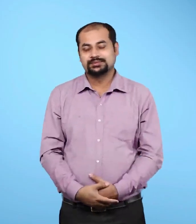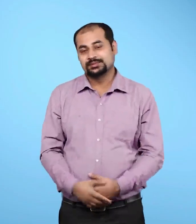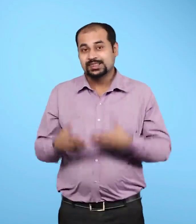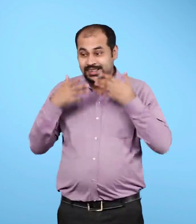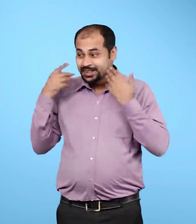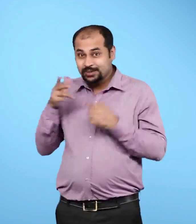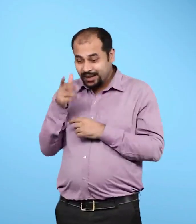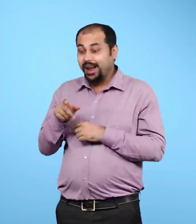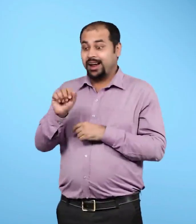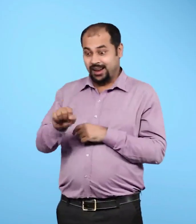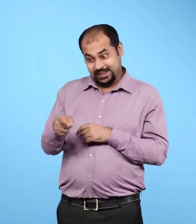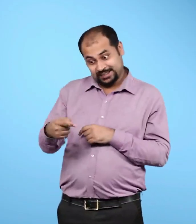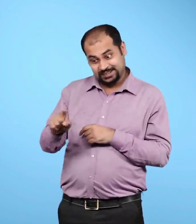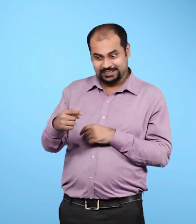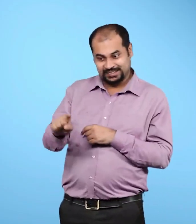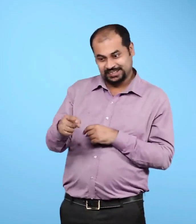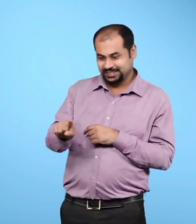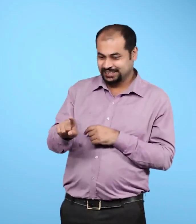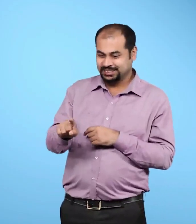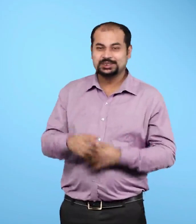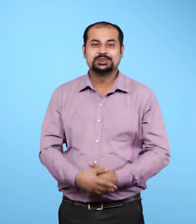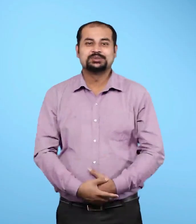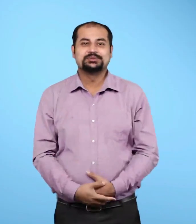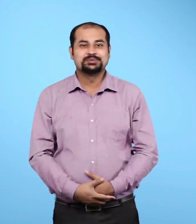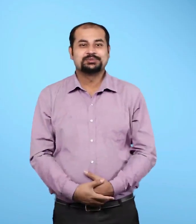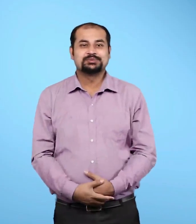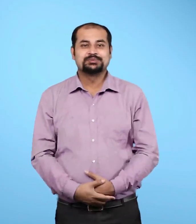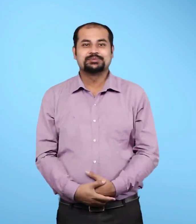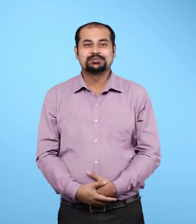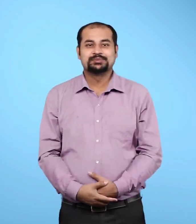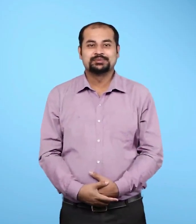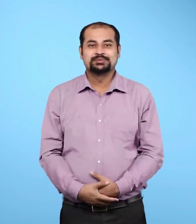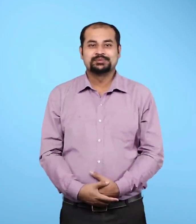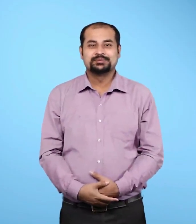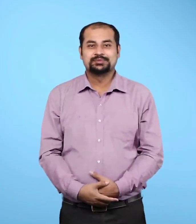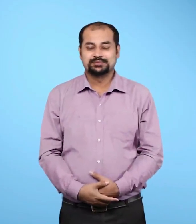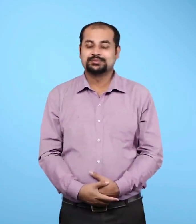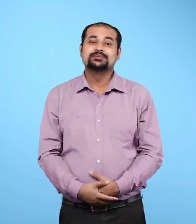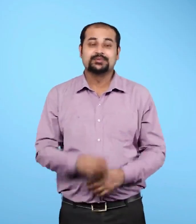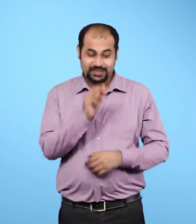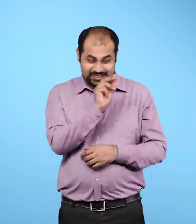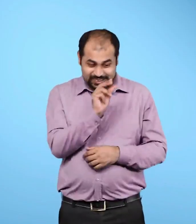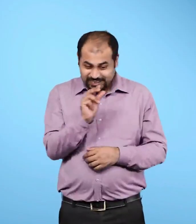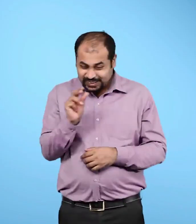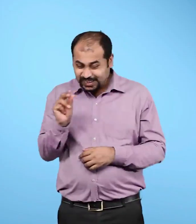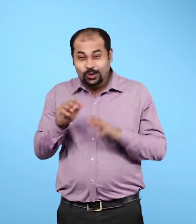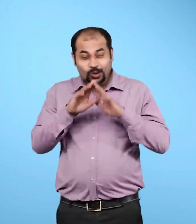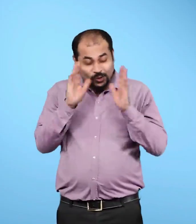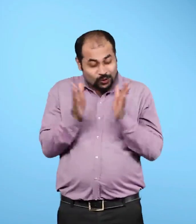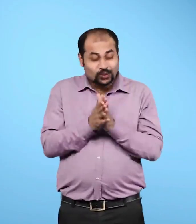Cat 2 is responding, that is right. Razia and Rima have 29